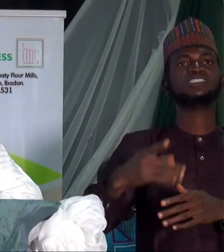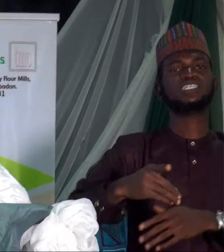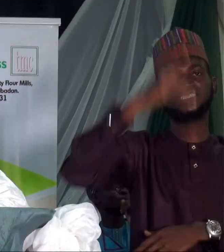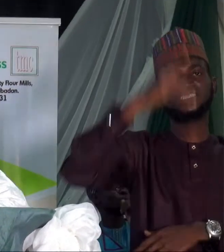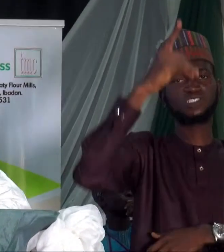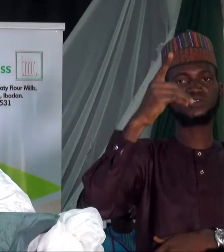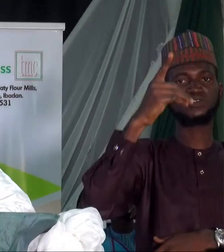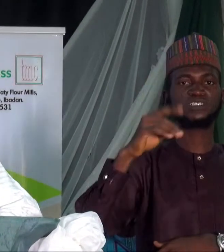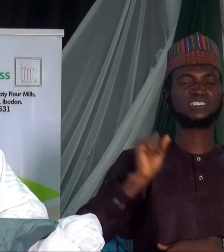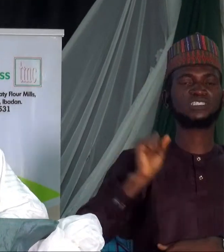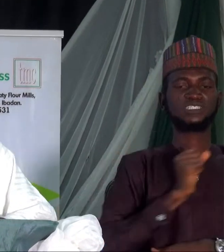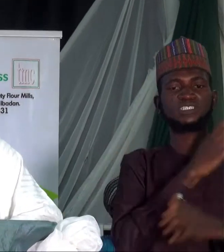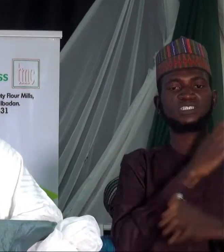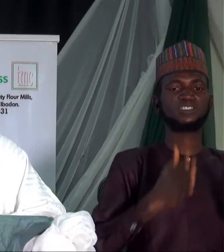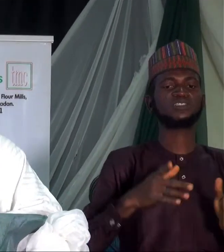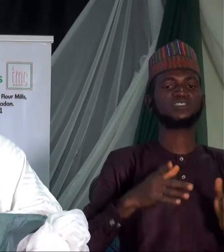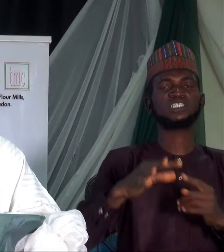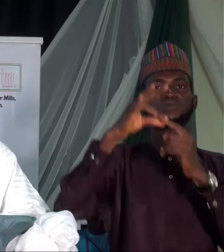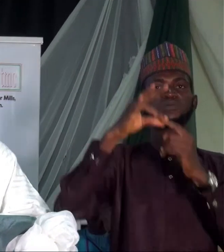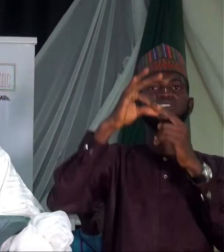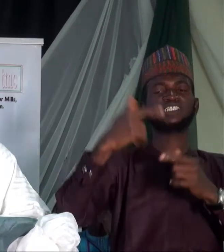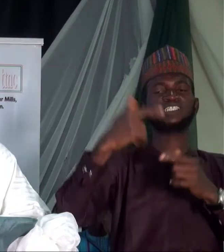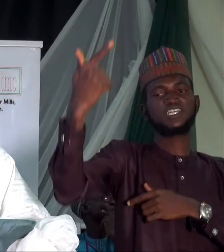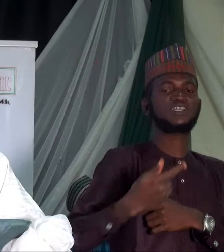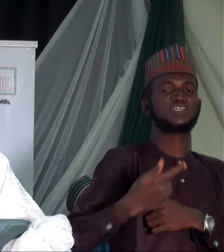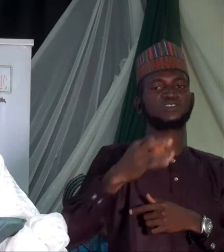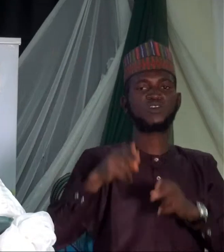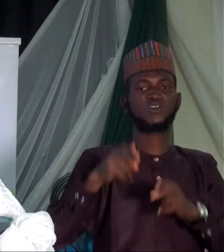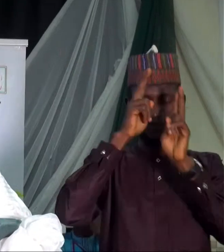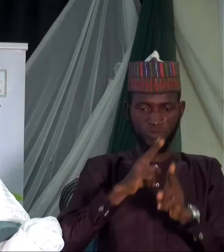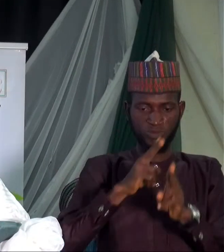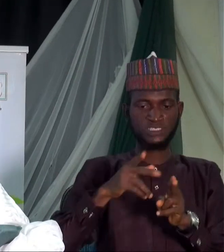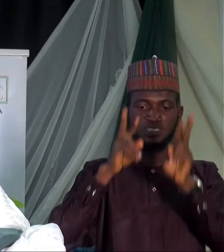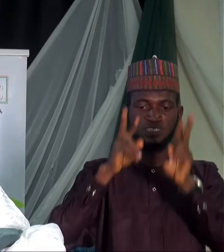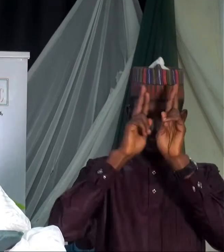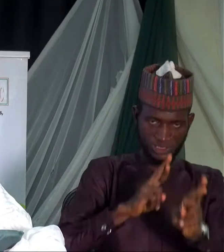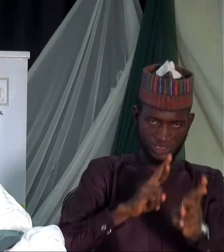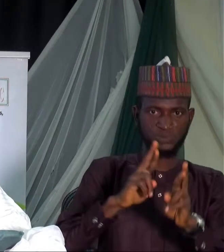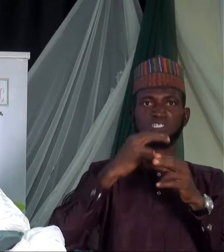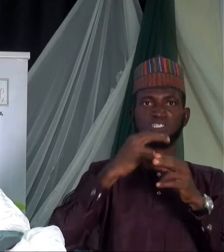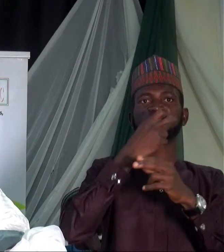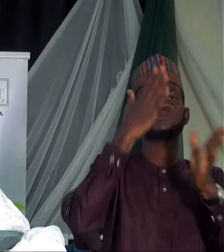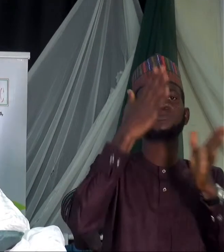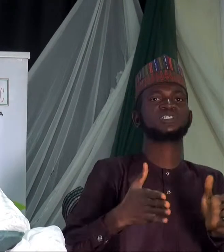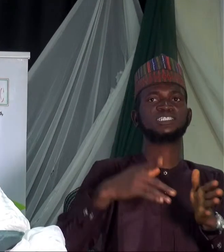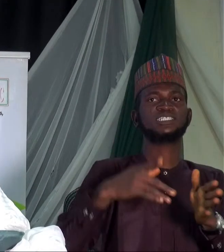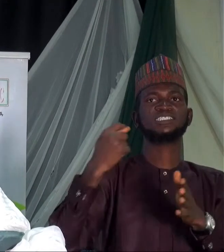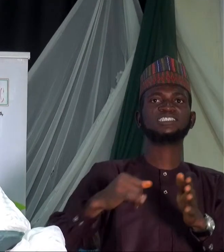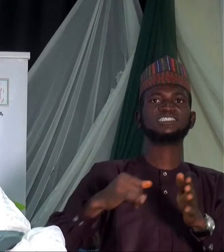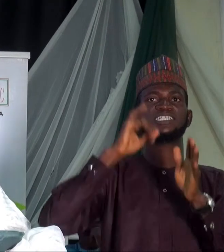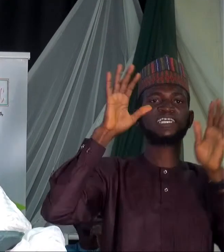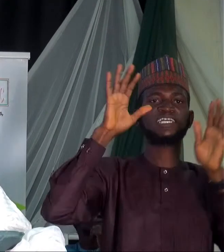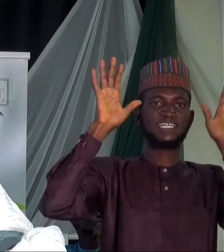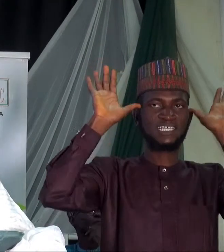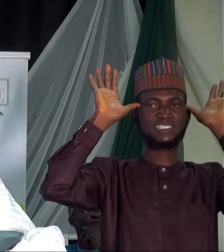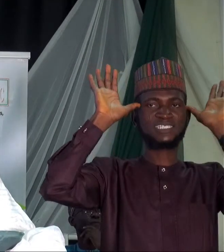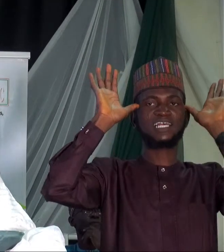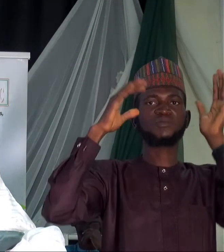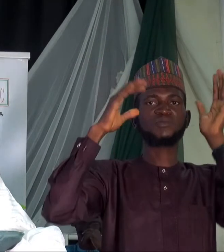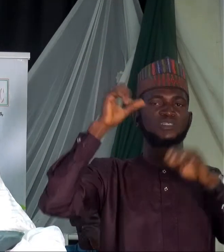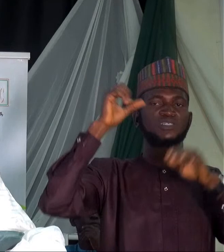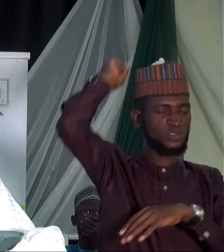honor, respected speakers for today, Islamic scholars here present and members of